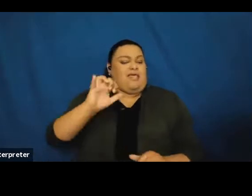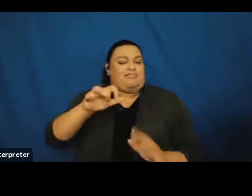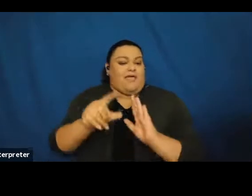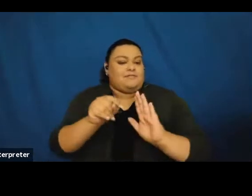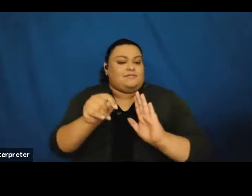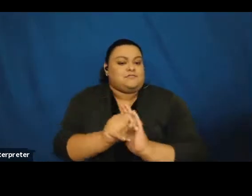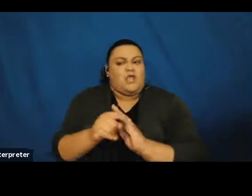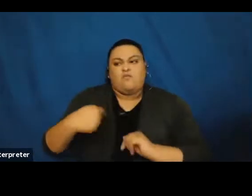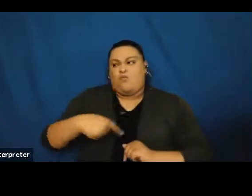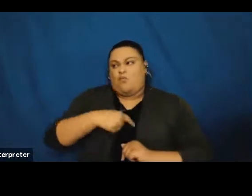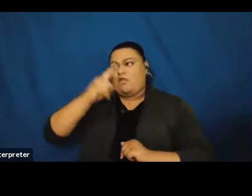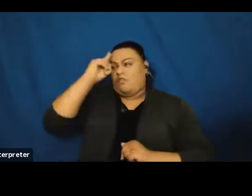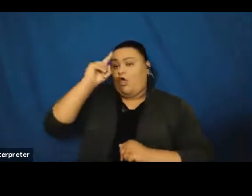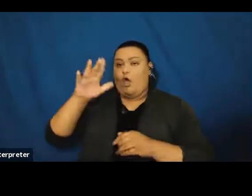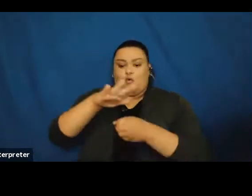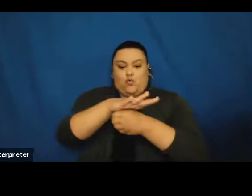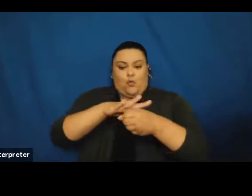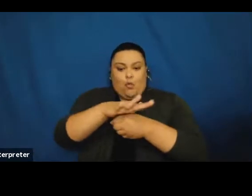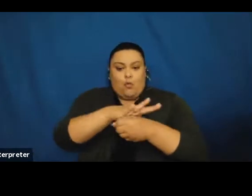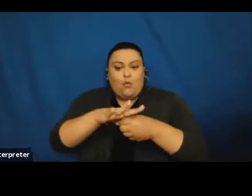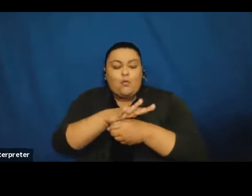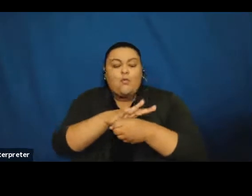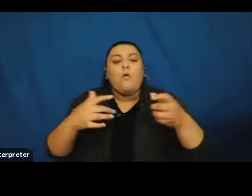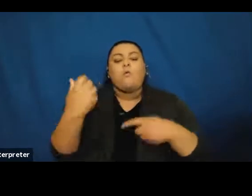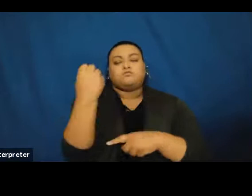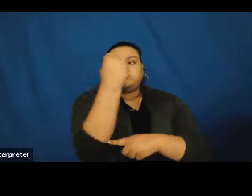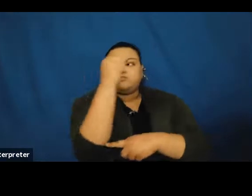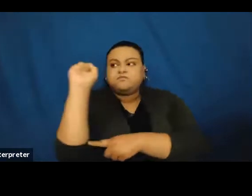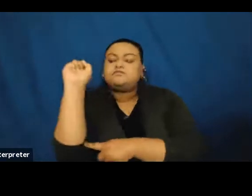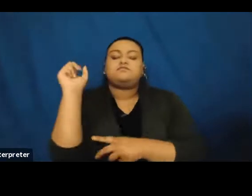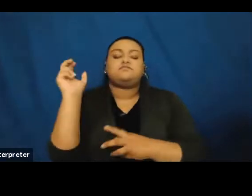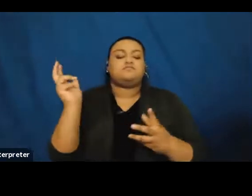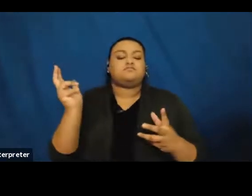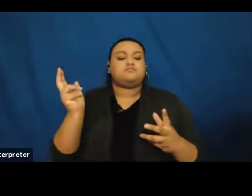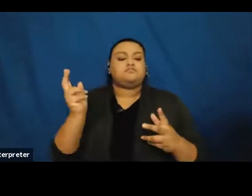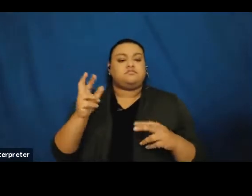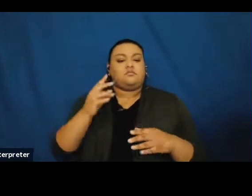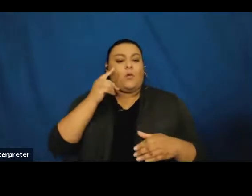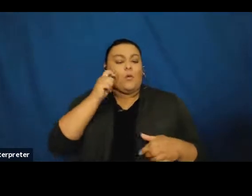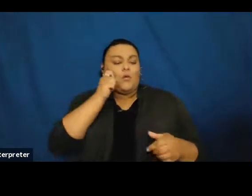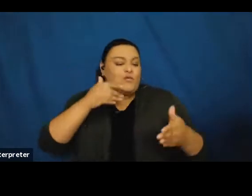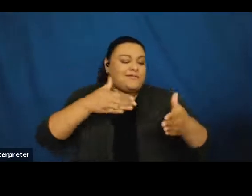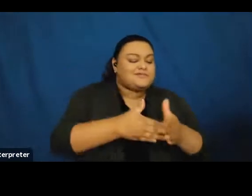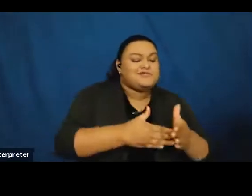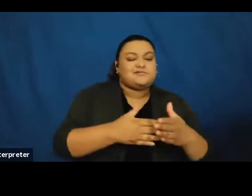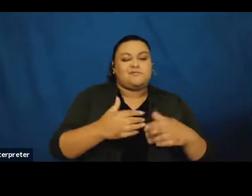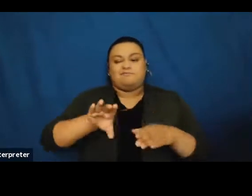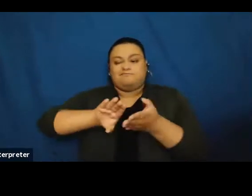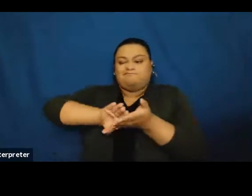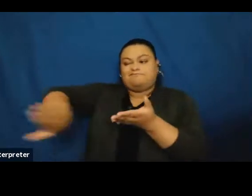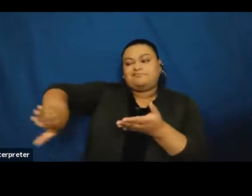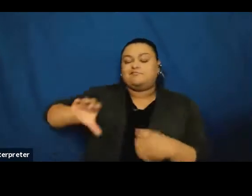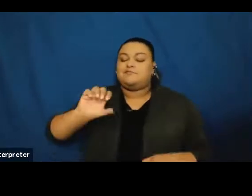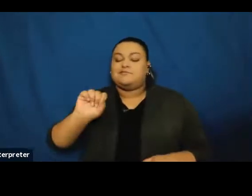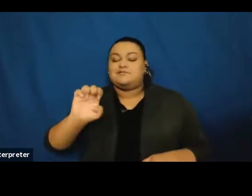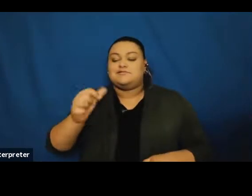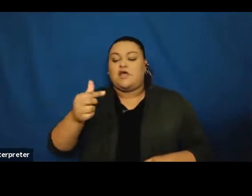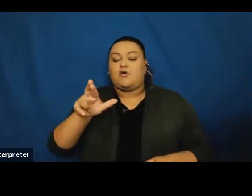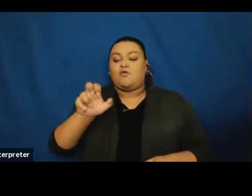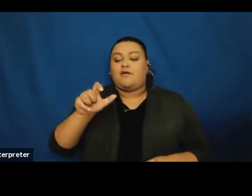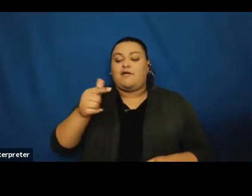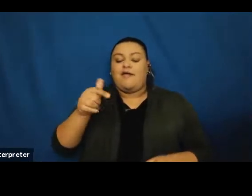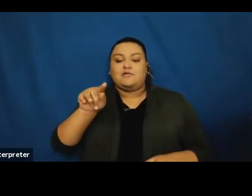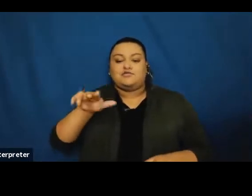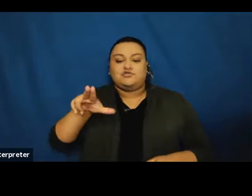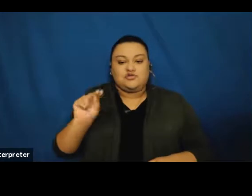action. We're going to protest, racism, segregation, that kind of stuff. But we